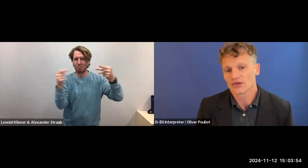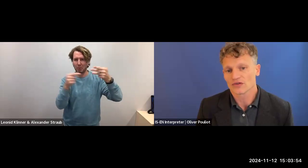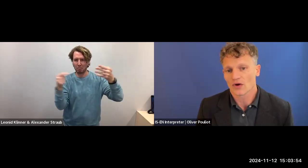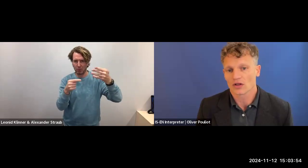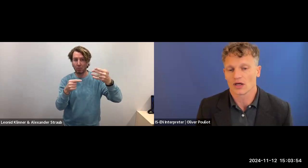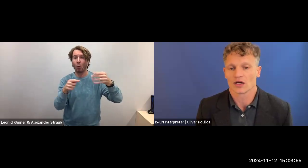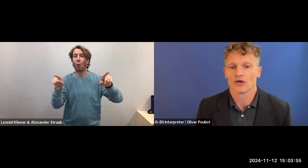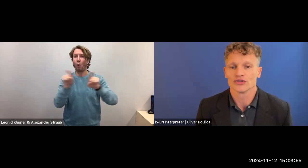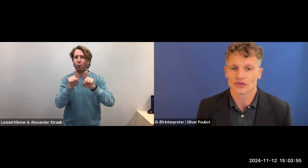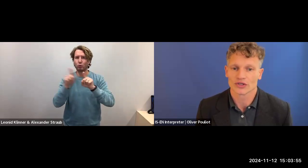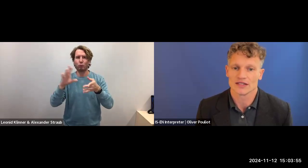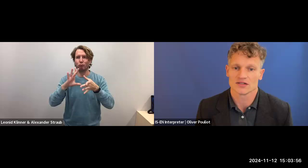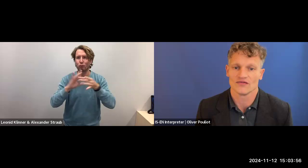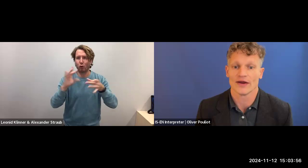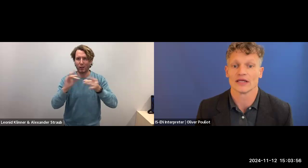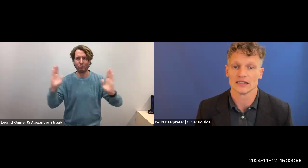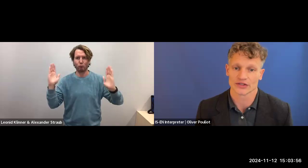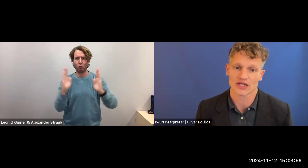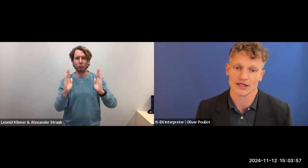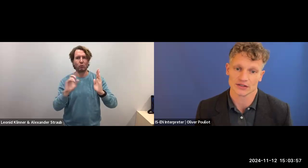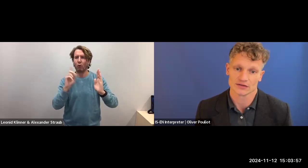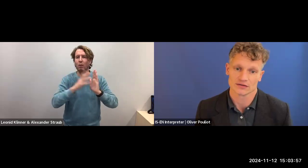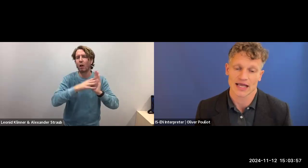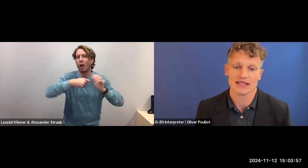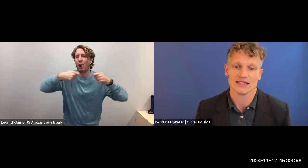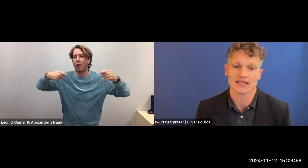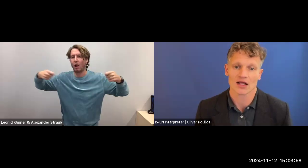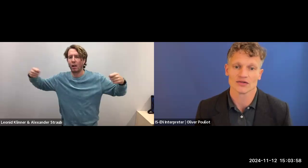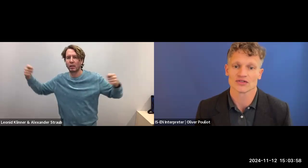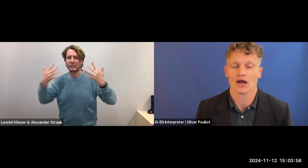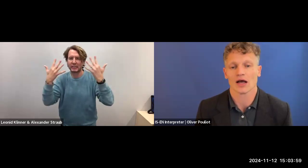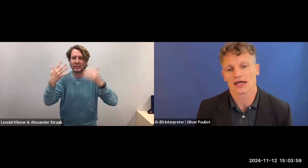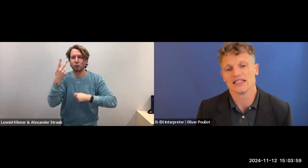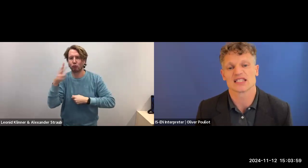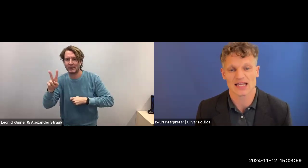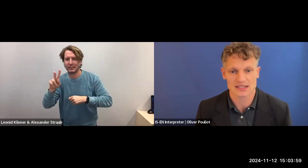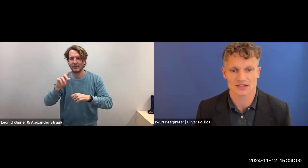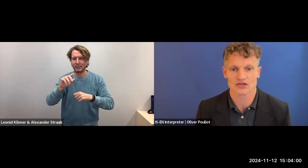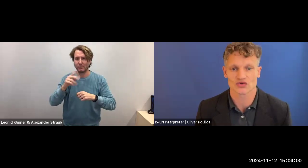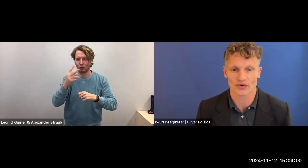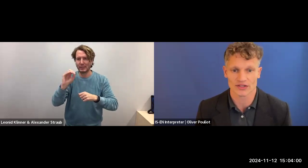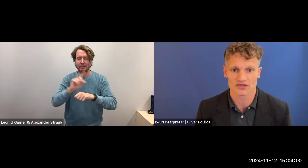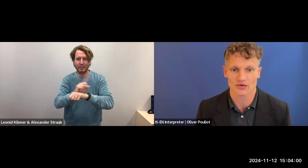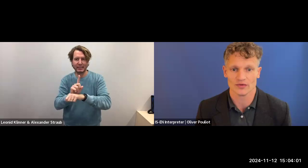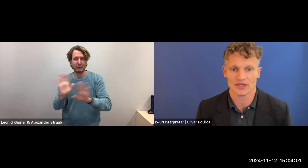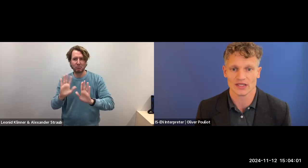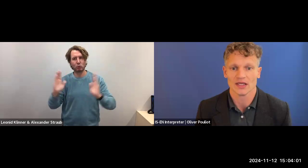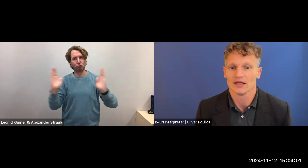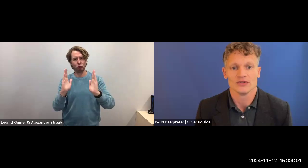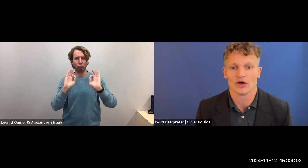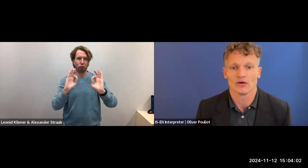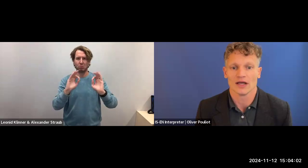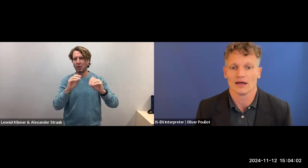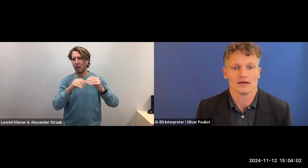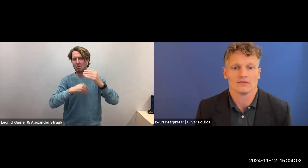So first of all, Gunter is a very clear signer, and he tells concise stories. So it would